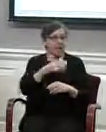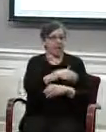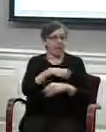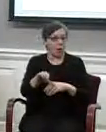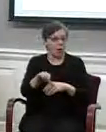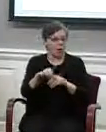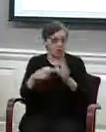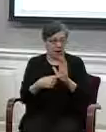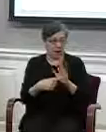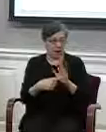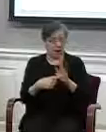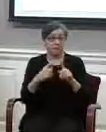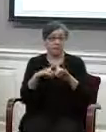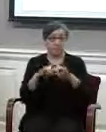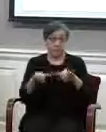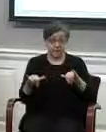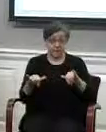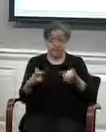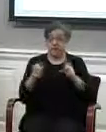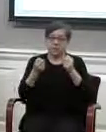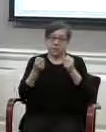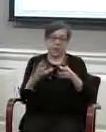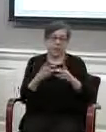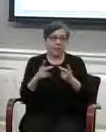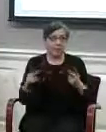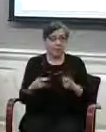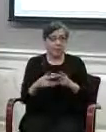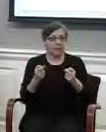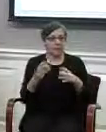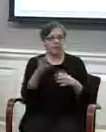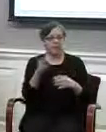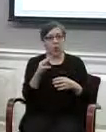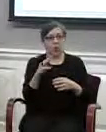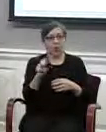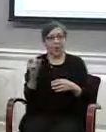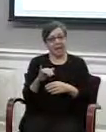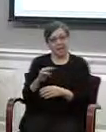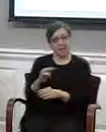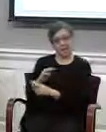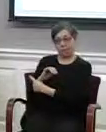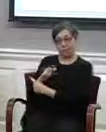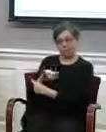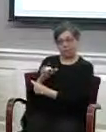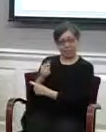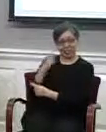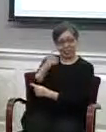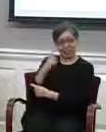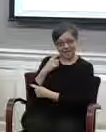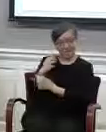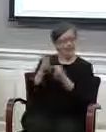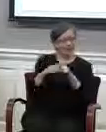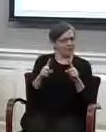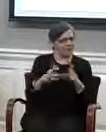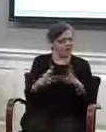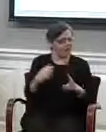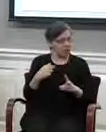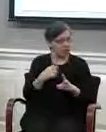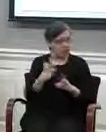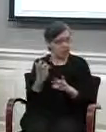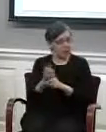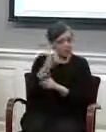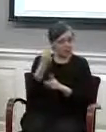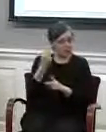time, it points to the multiple spaces and forms, as Monisha was mentioning, the multiple ways that we might actually capture human